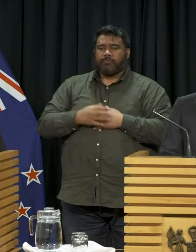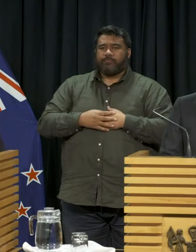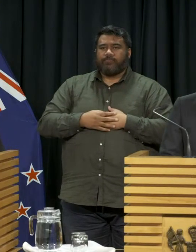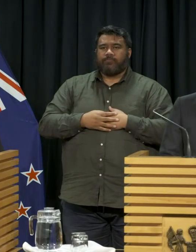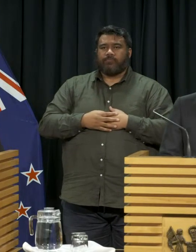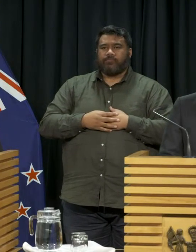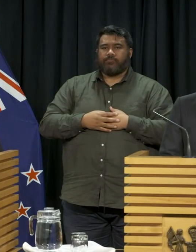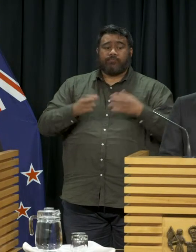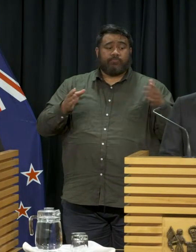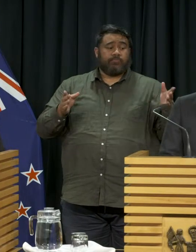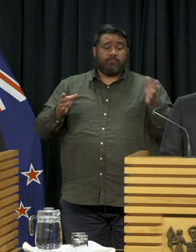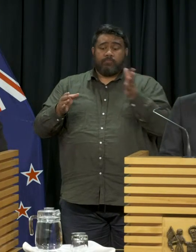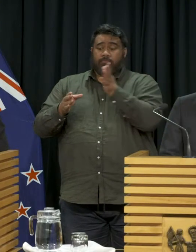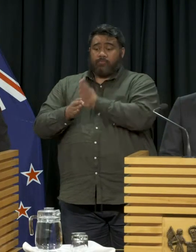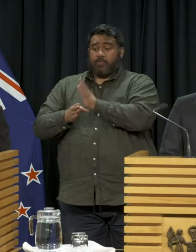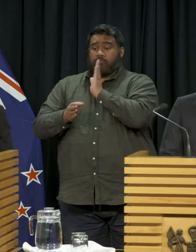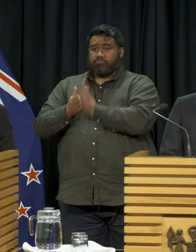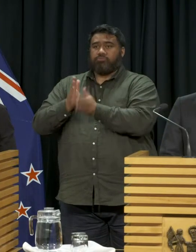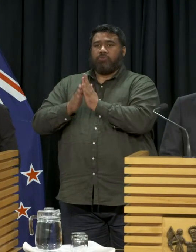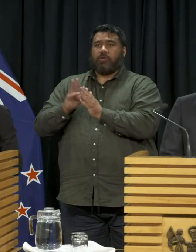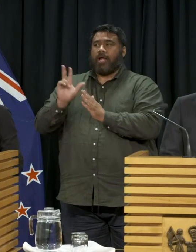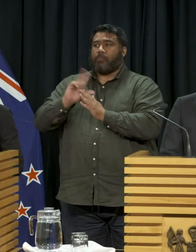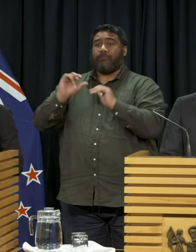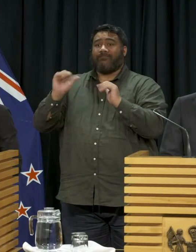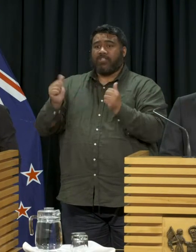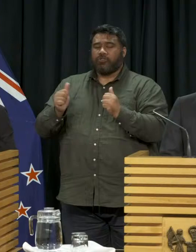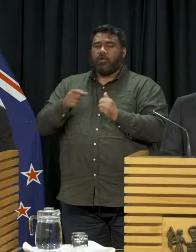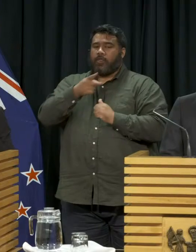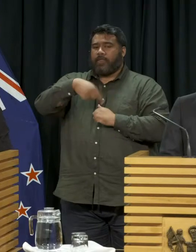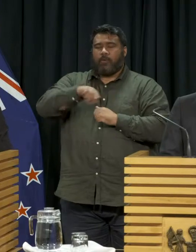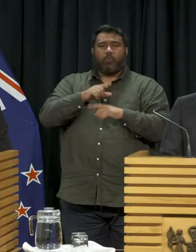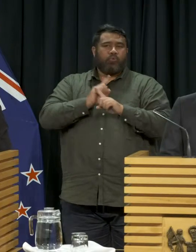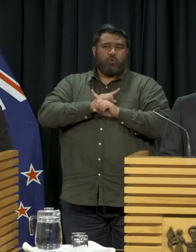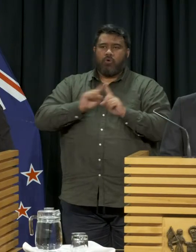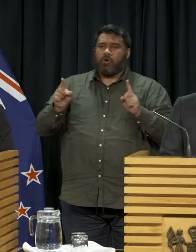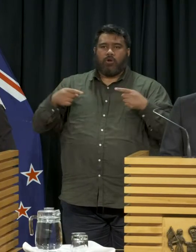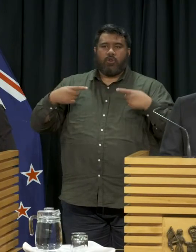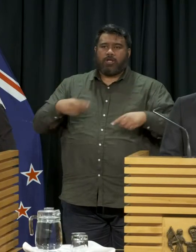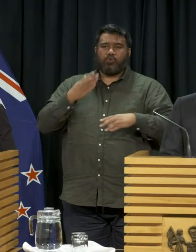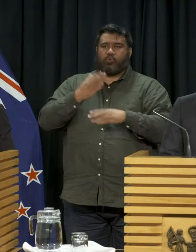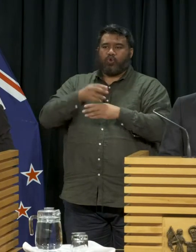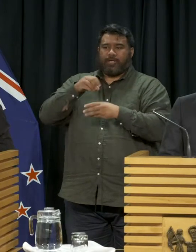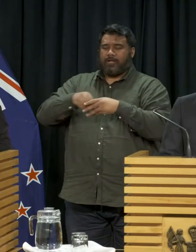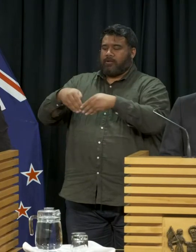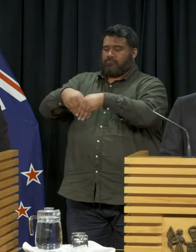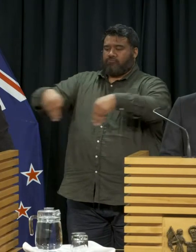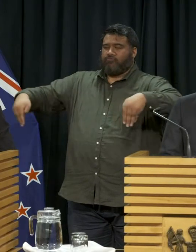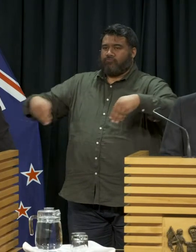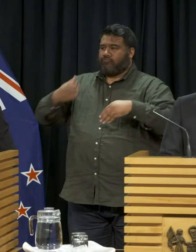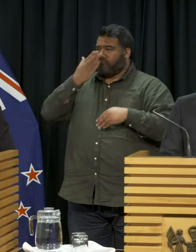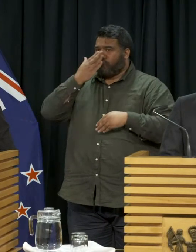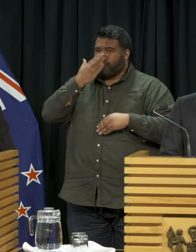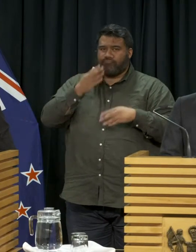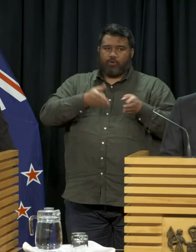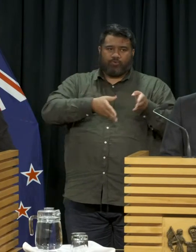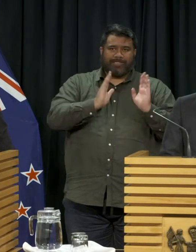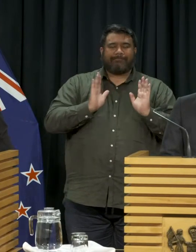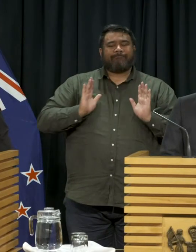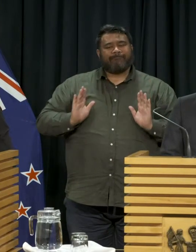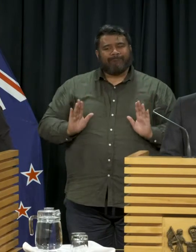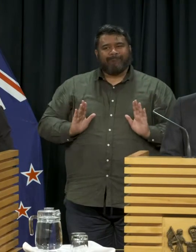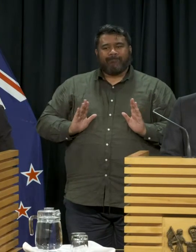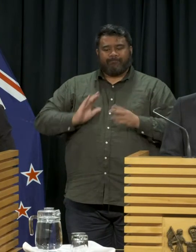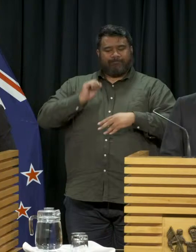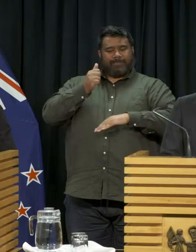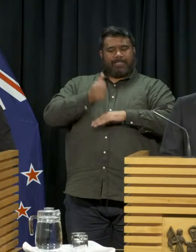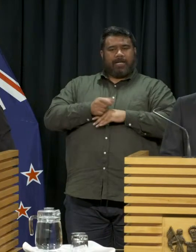April, those not vaccinated will not be permitted to work in those high-risk workplaces and will be moved to other roles. And as I've said, that's a timeline that has been